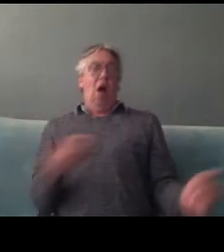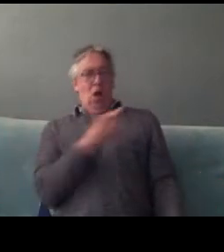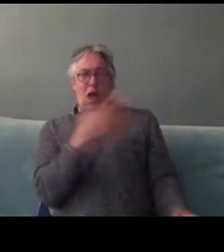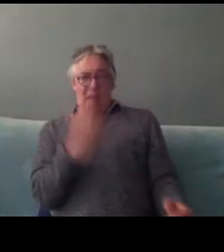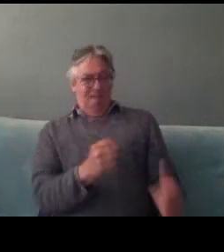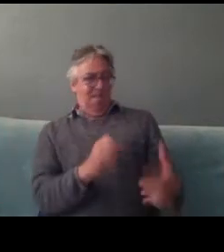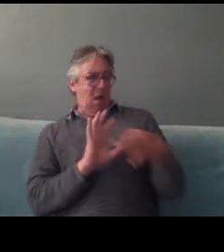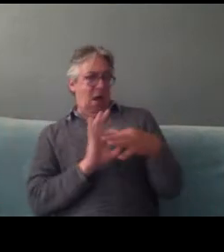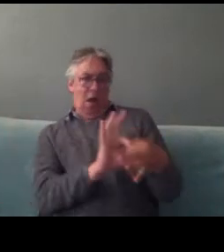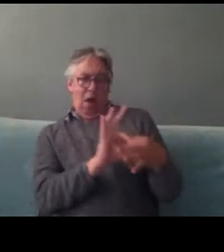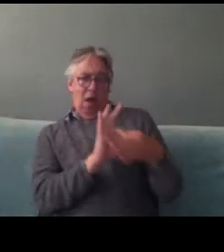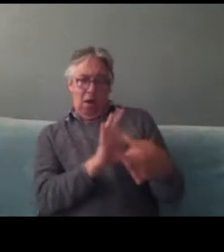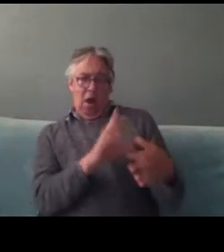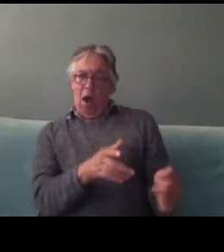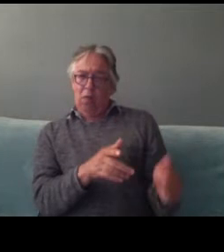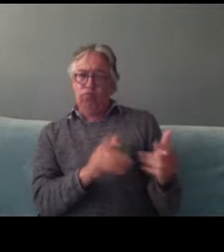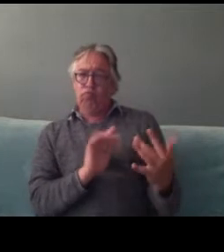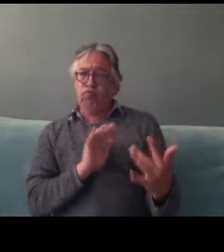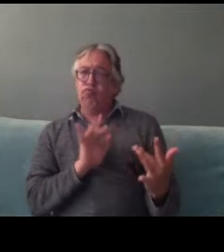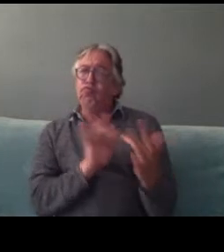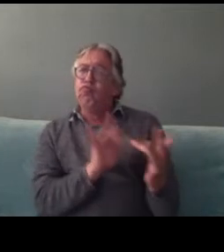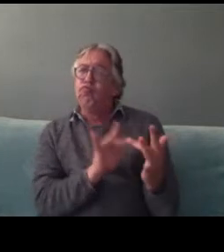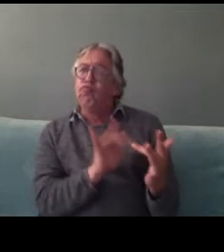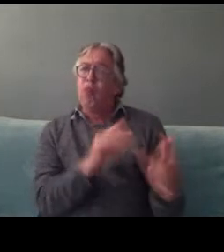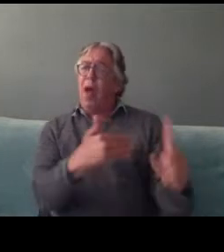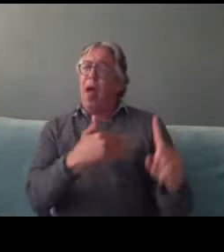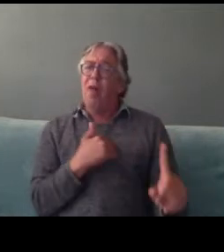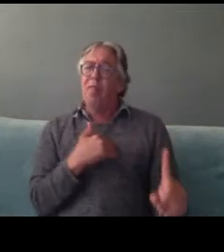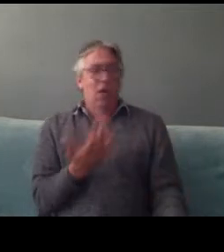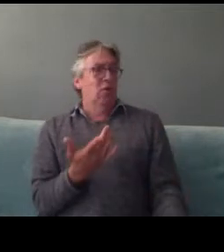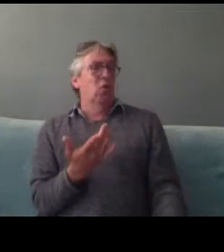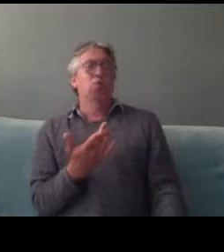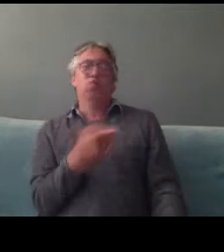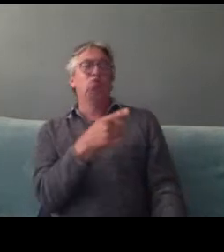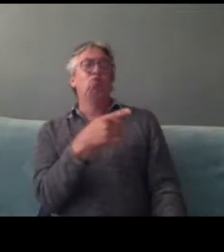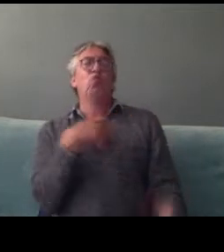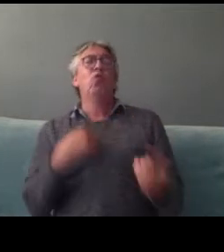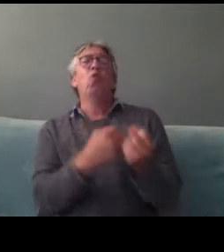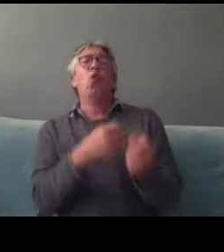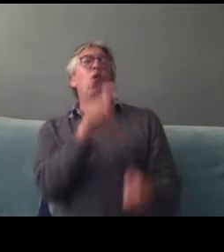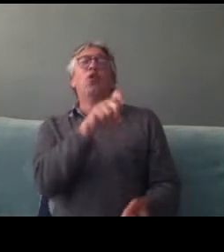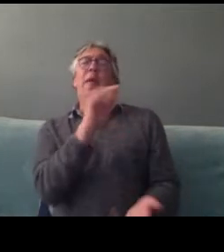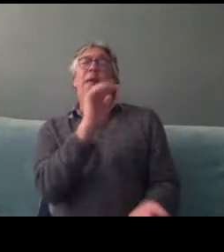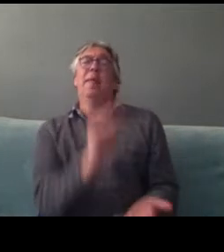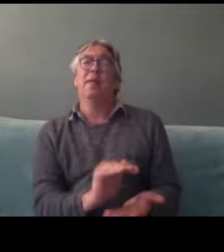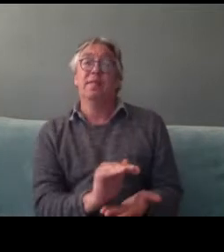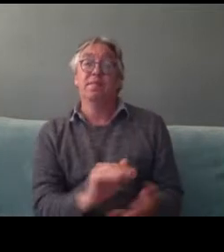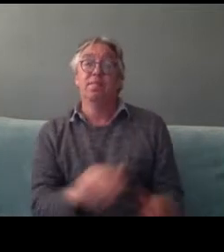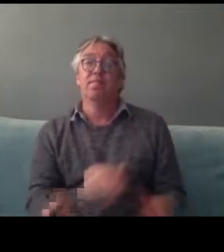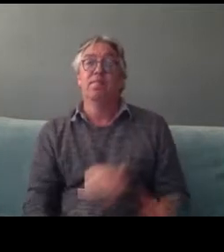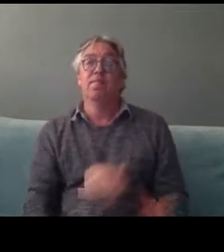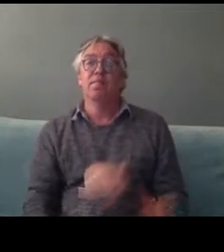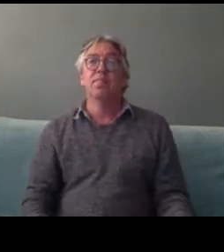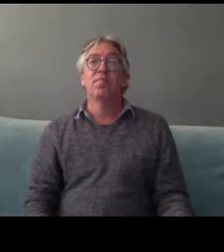there present, so it affects your assessment. Next slide, please.